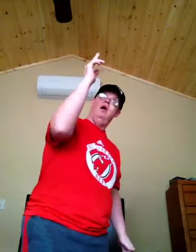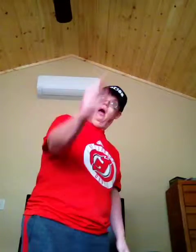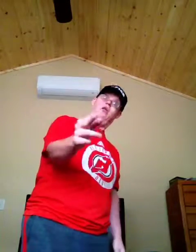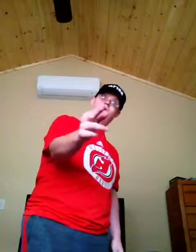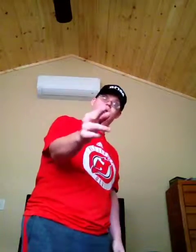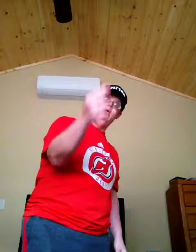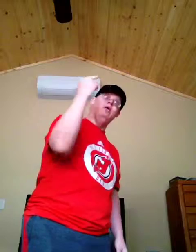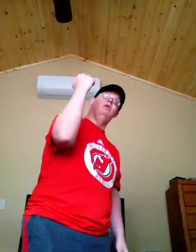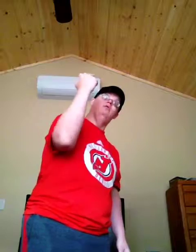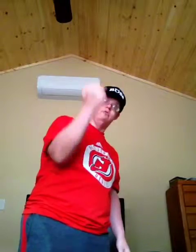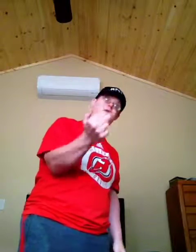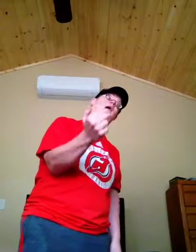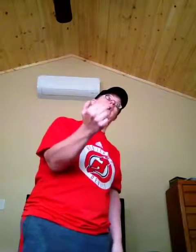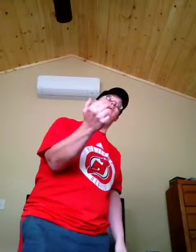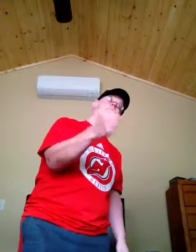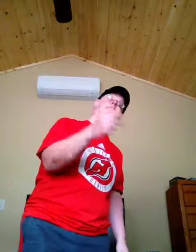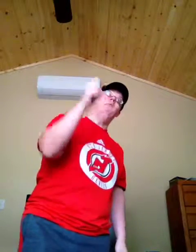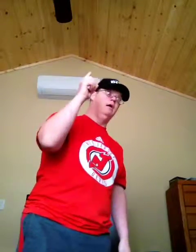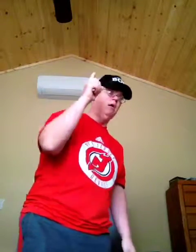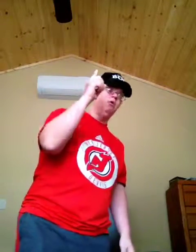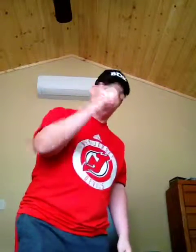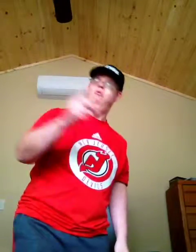I started to cry because